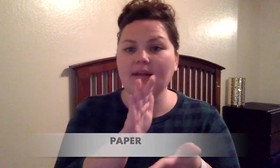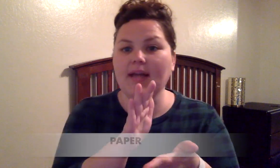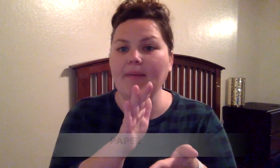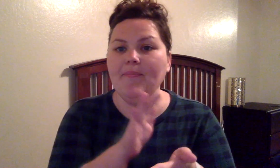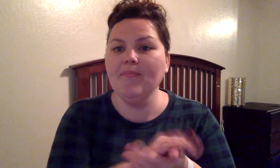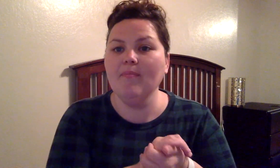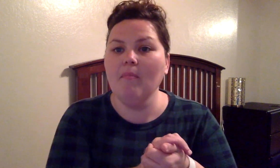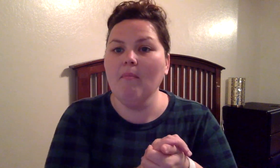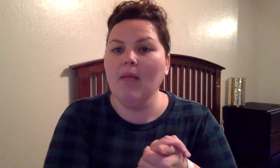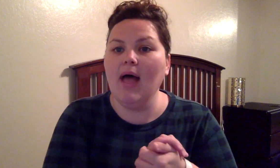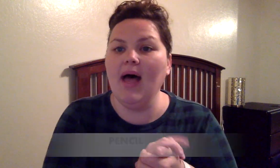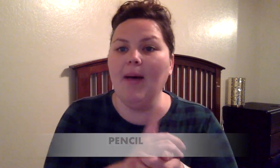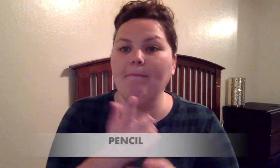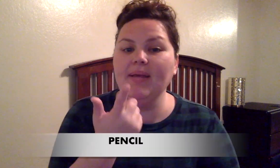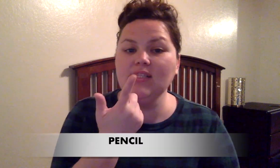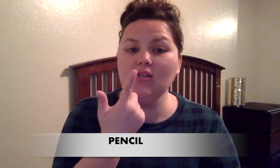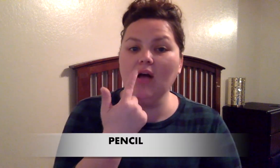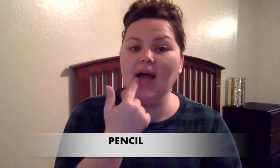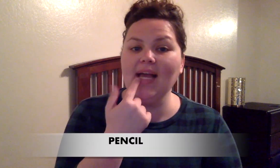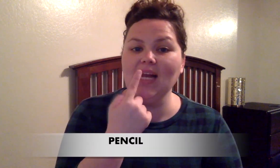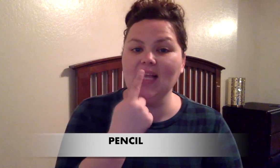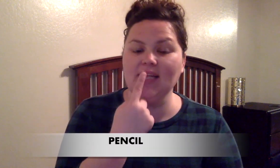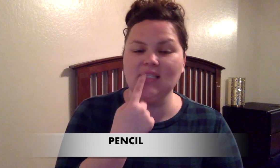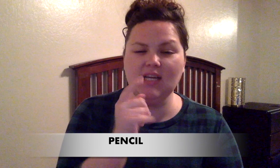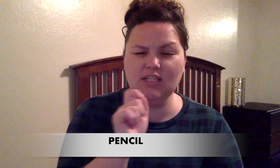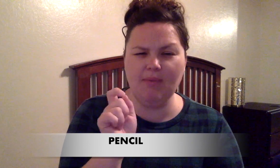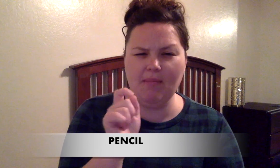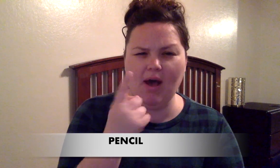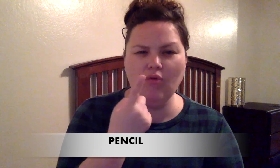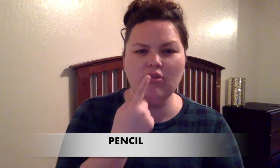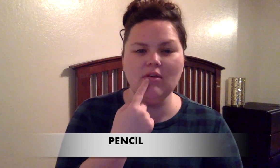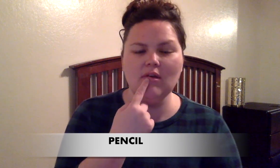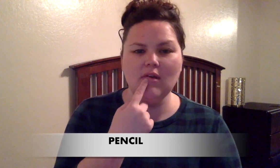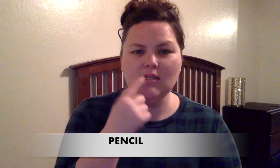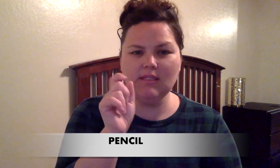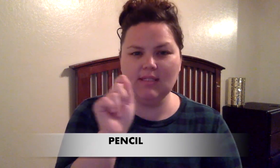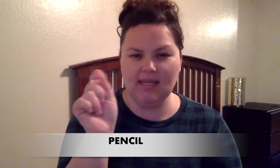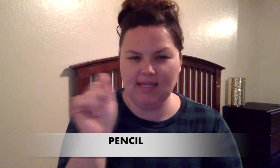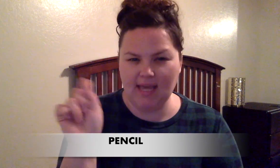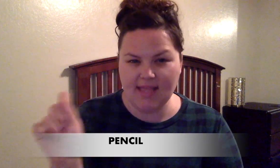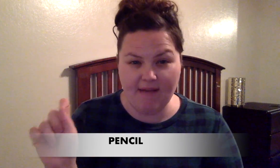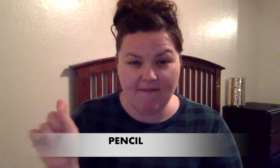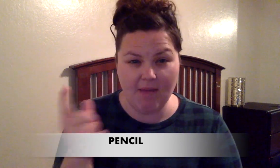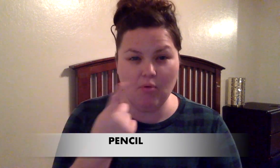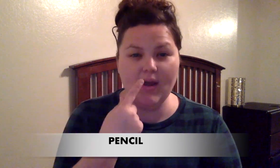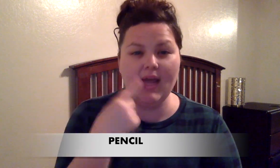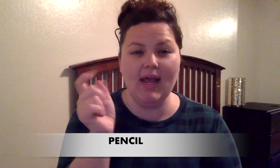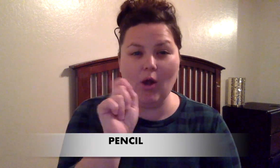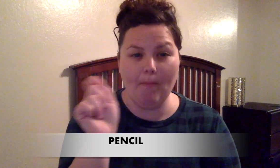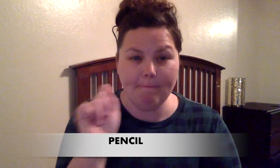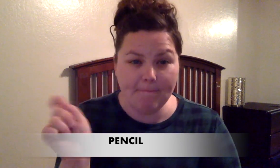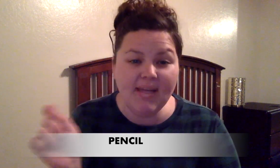Okay? Pencil, I kind of like touch my mouth to indicate that fine point, and I go